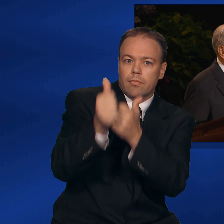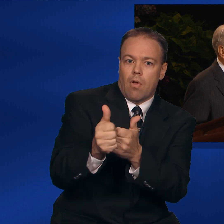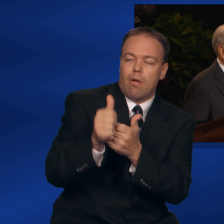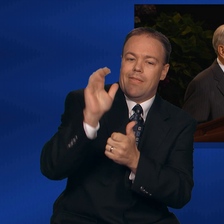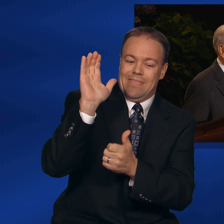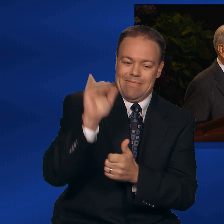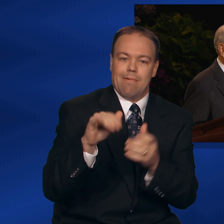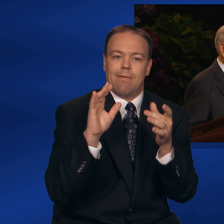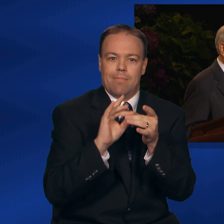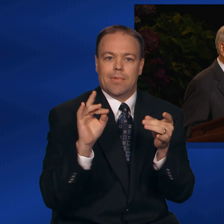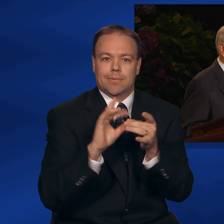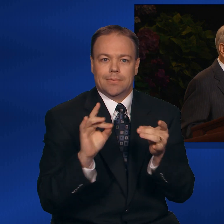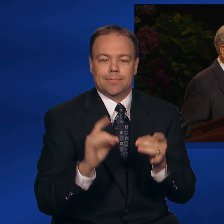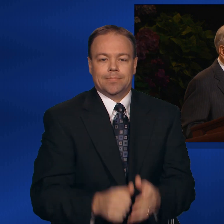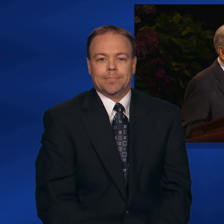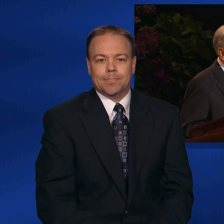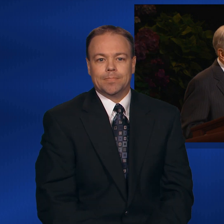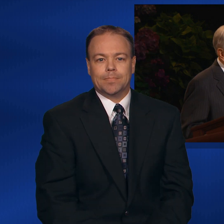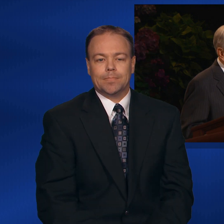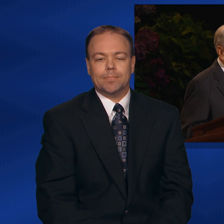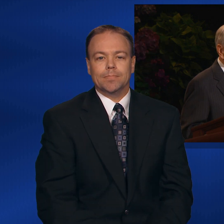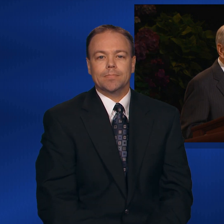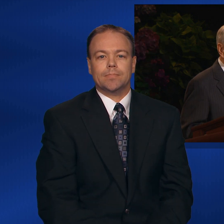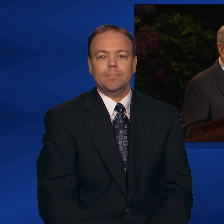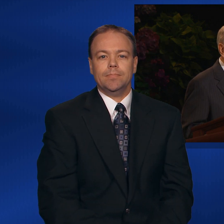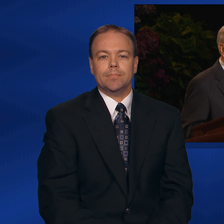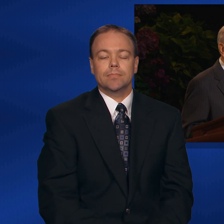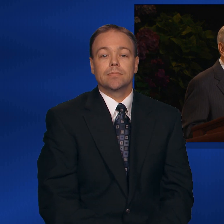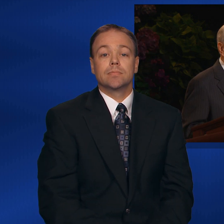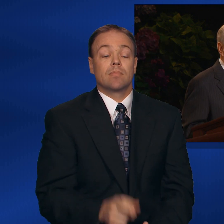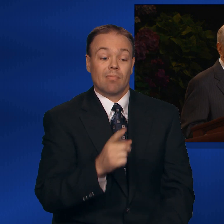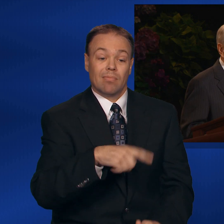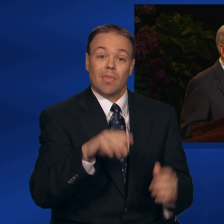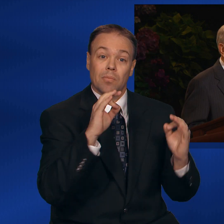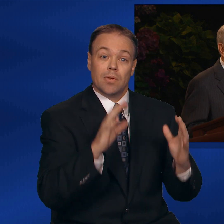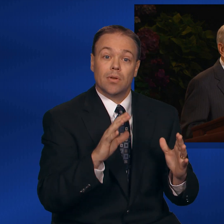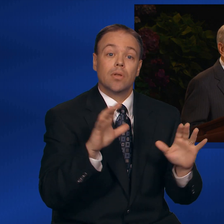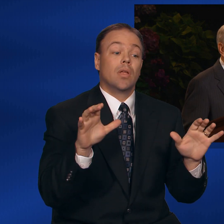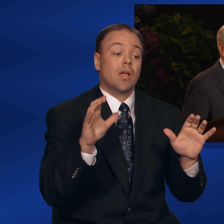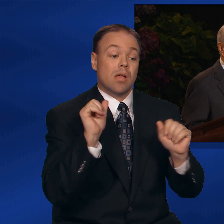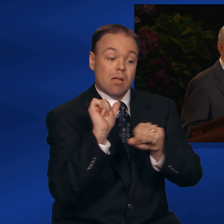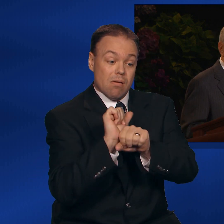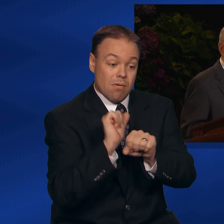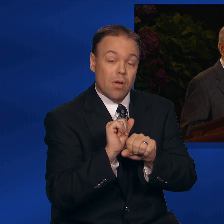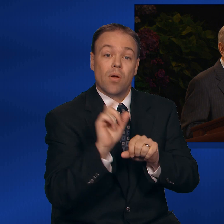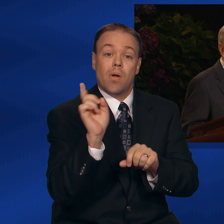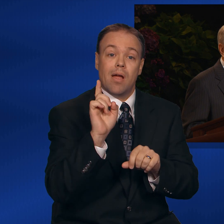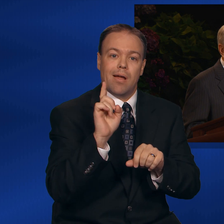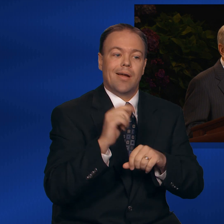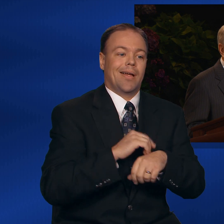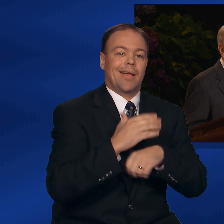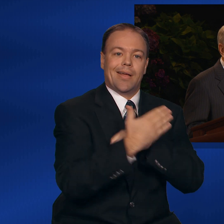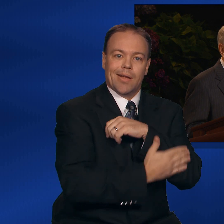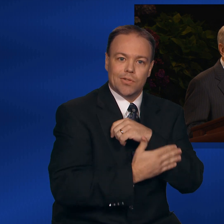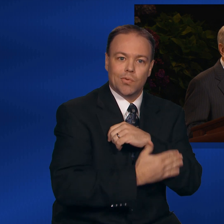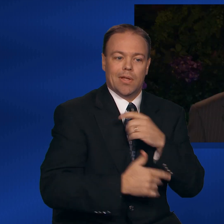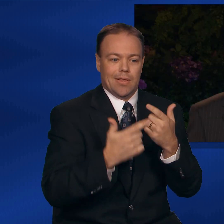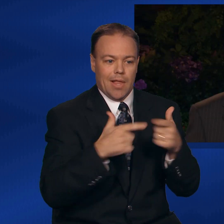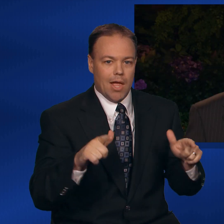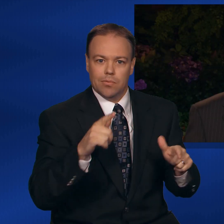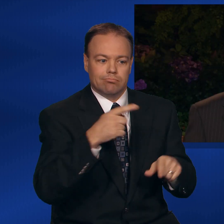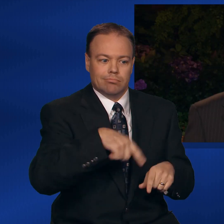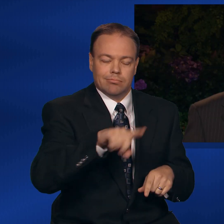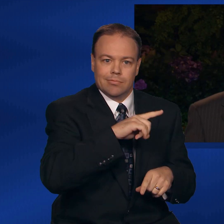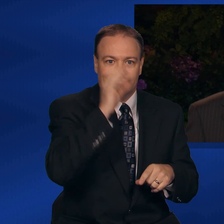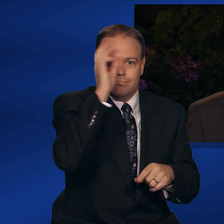message. And in many instances, they do so in a country and a language foreign to them.